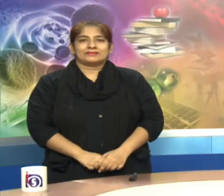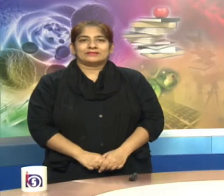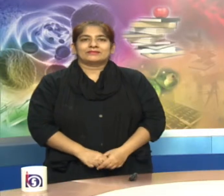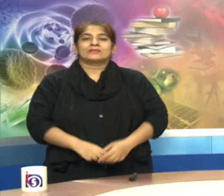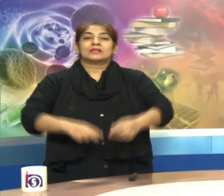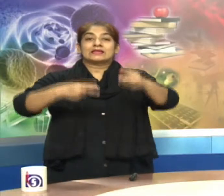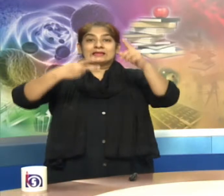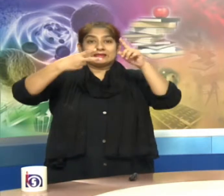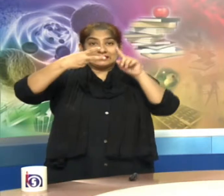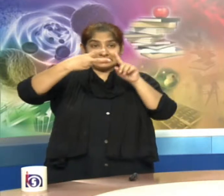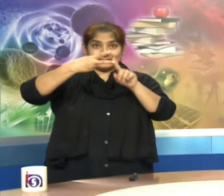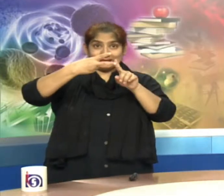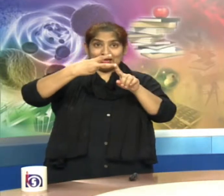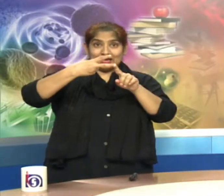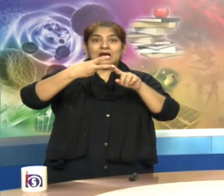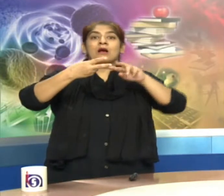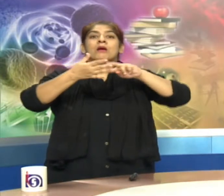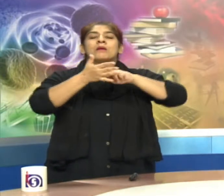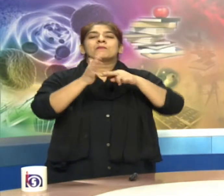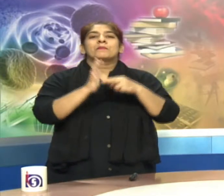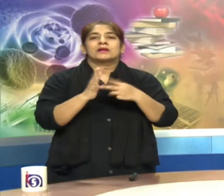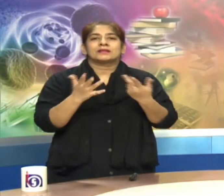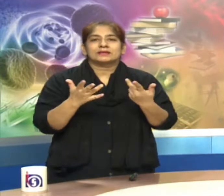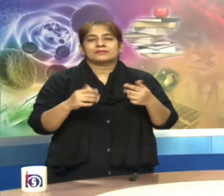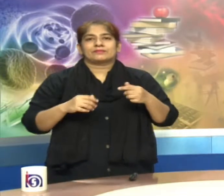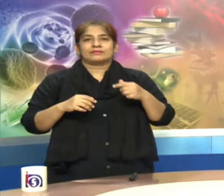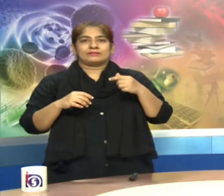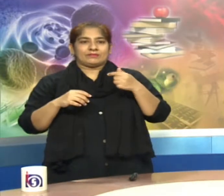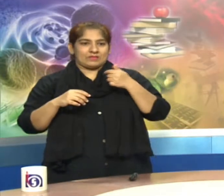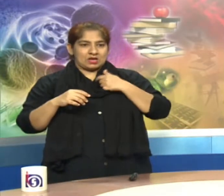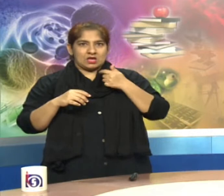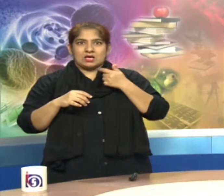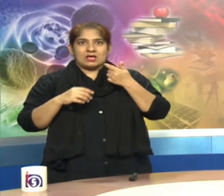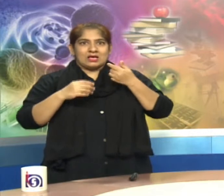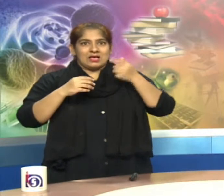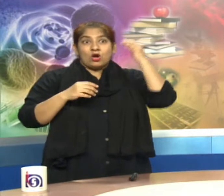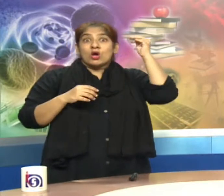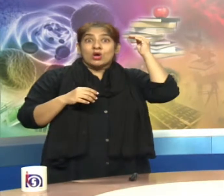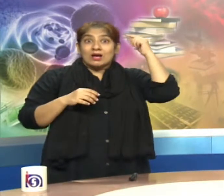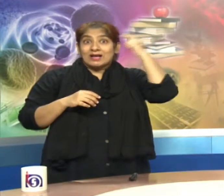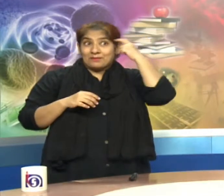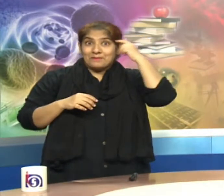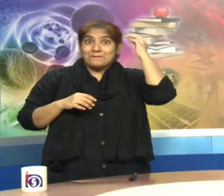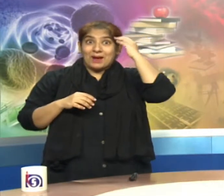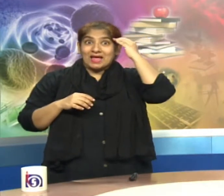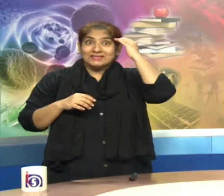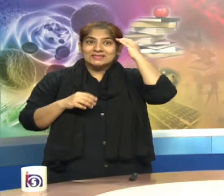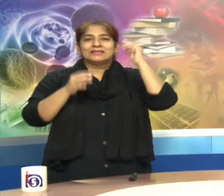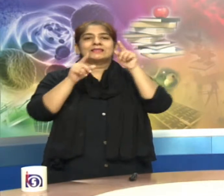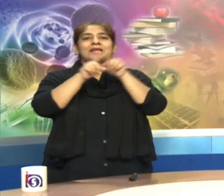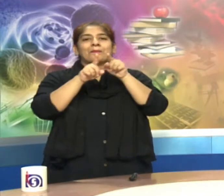then it is useful for the customer. So a good personality, a good